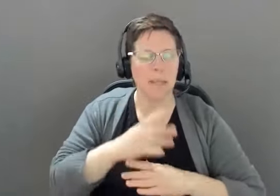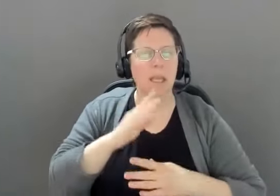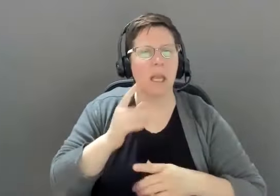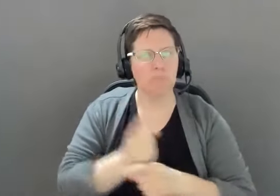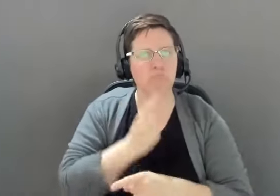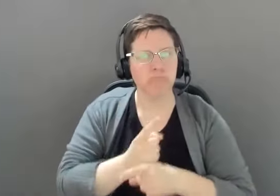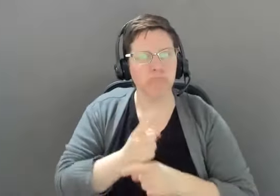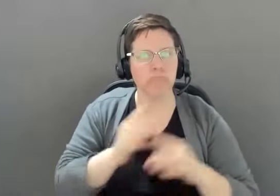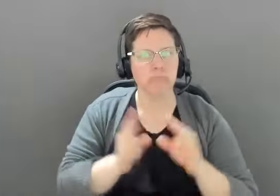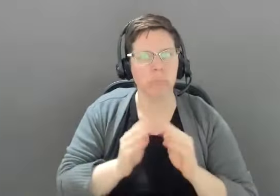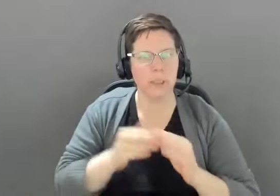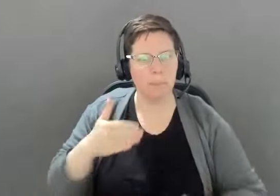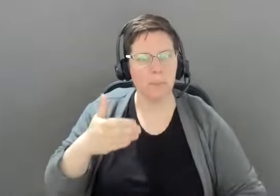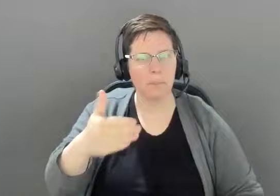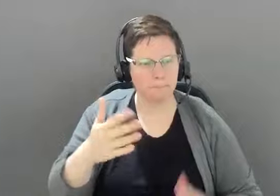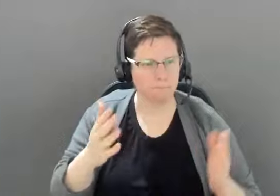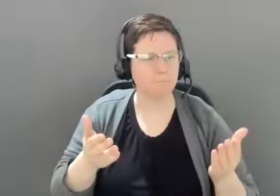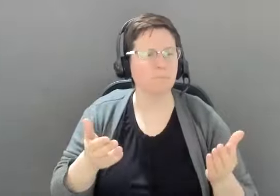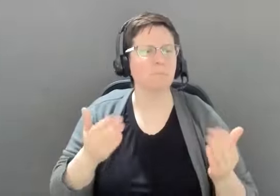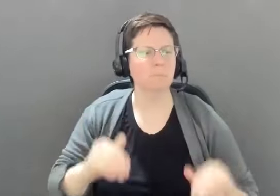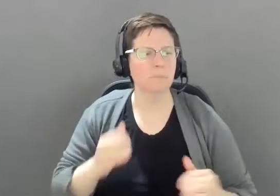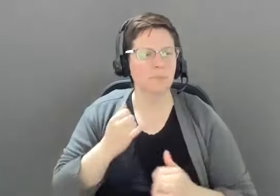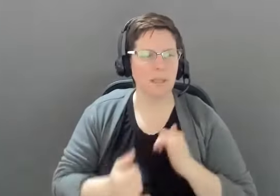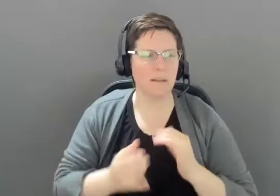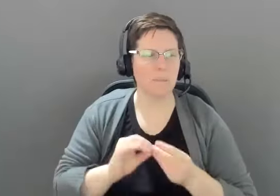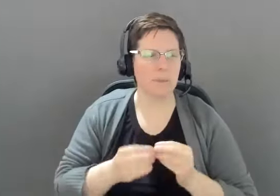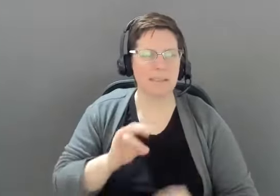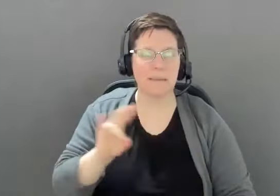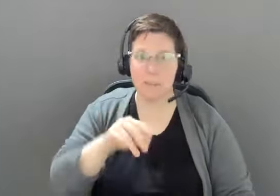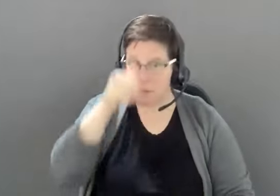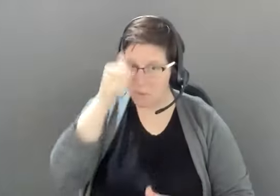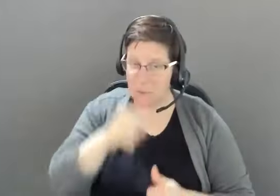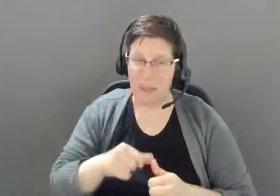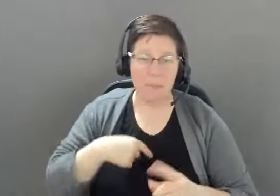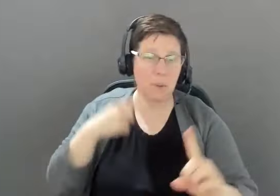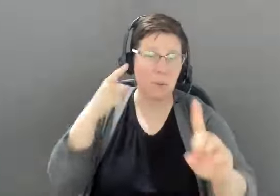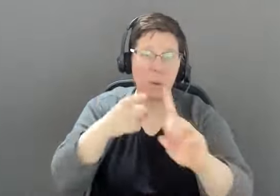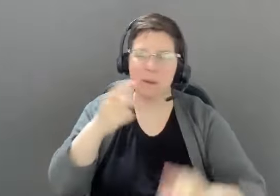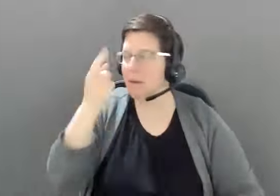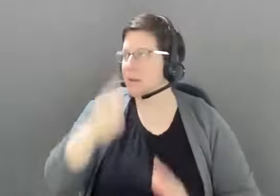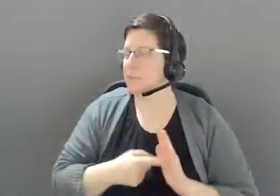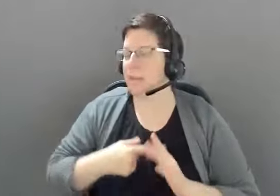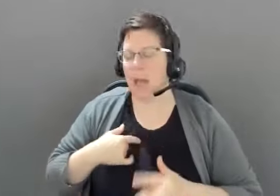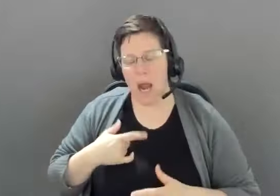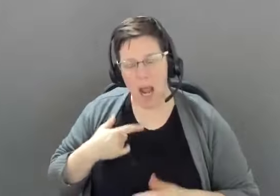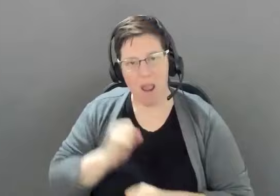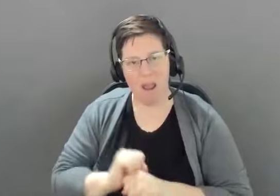meetings. And finally, number 7, remember the goal. So when you're tired, when you're stressed, when you're busy and things feel